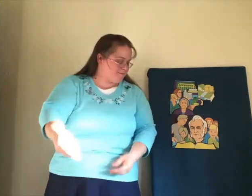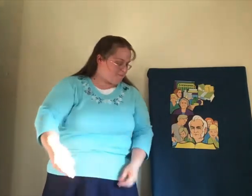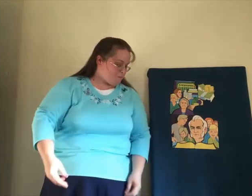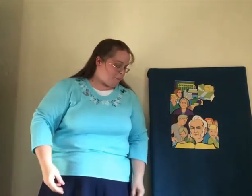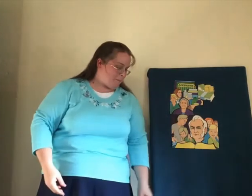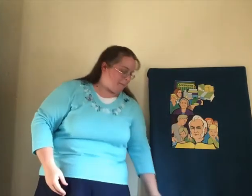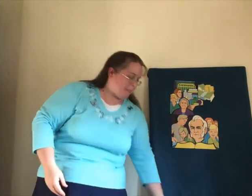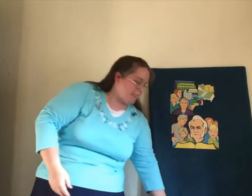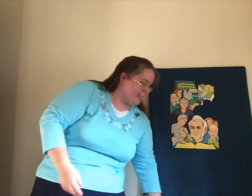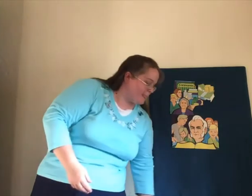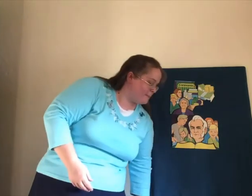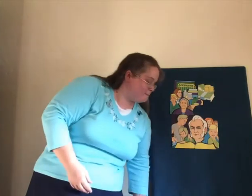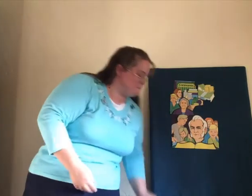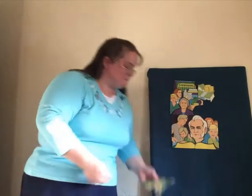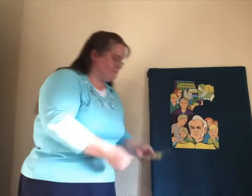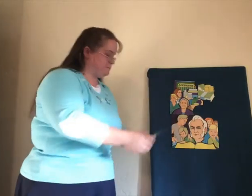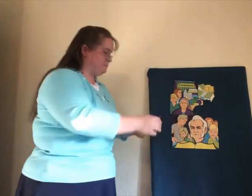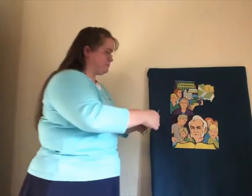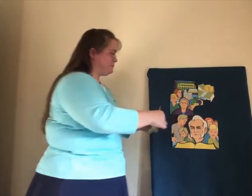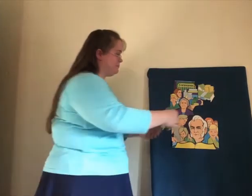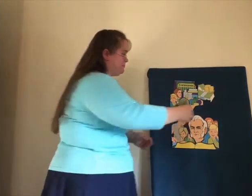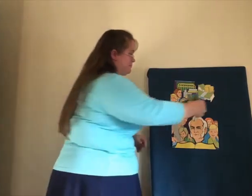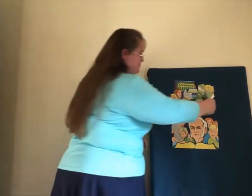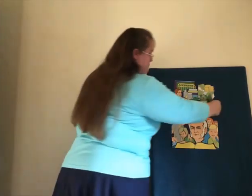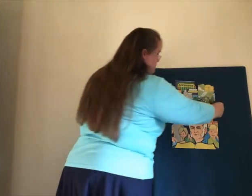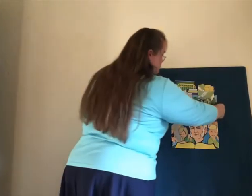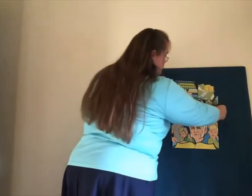Continually, he gave them what they needed.